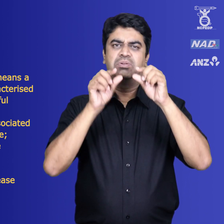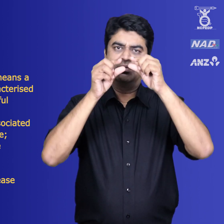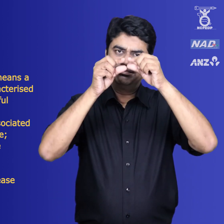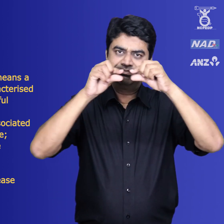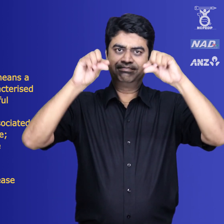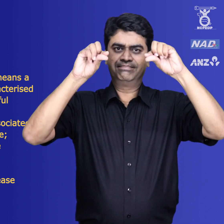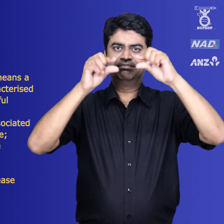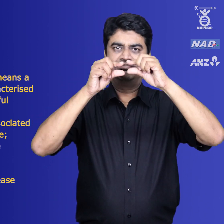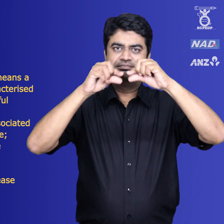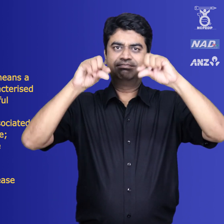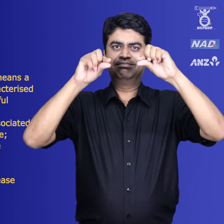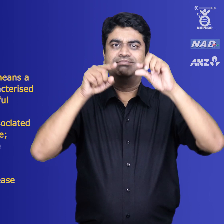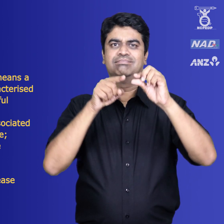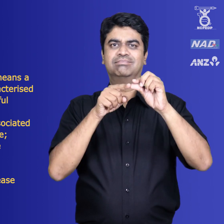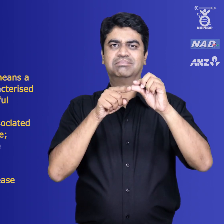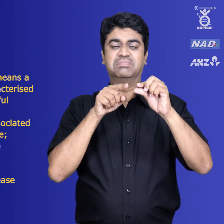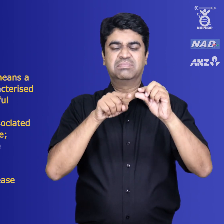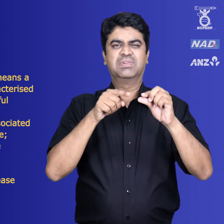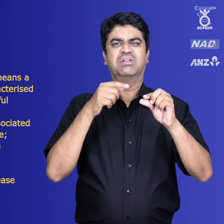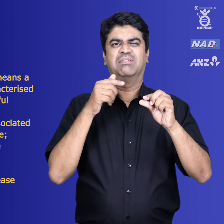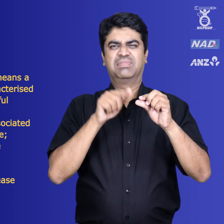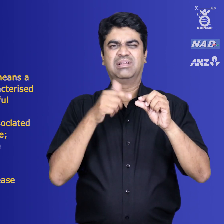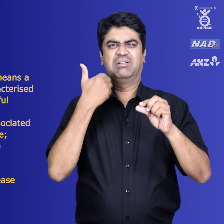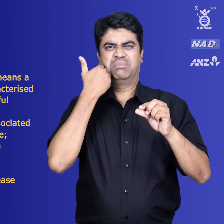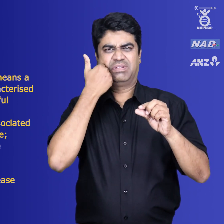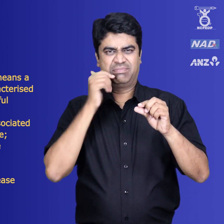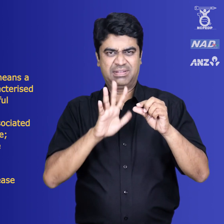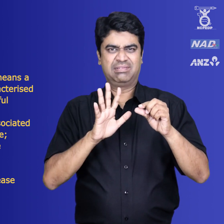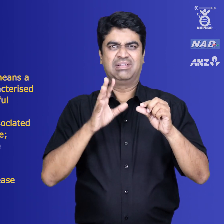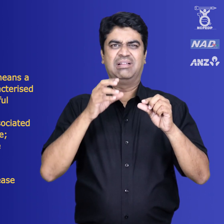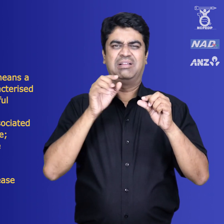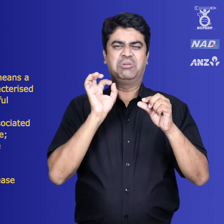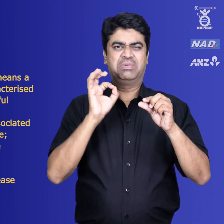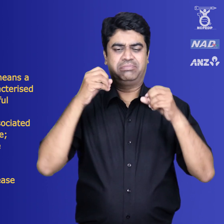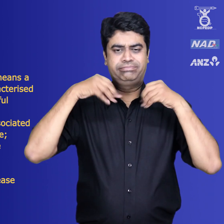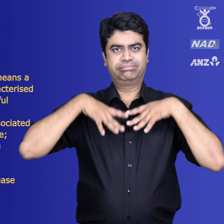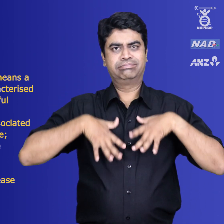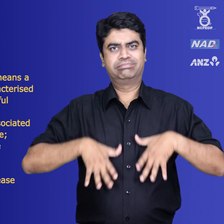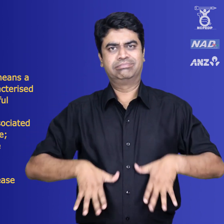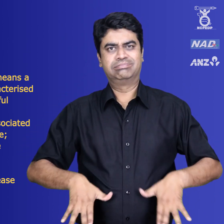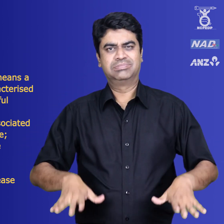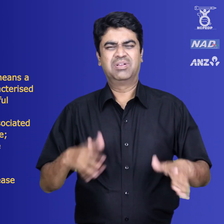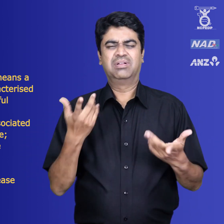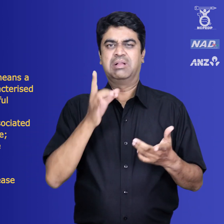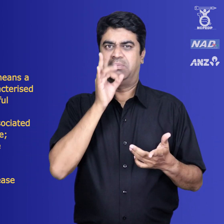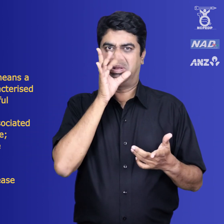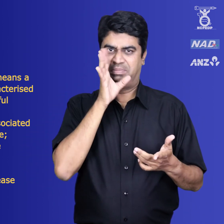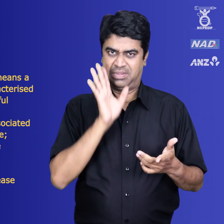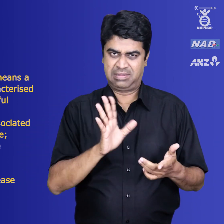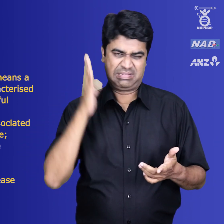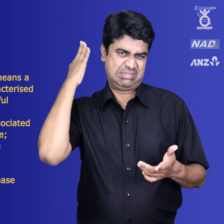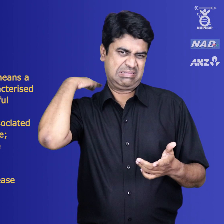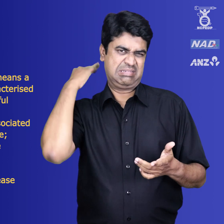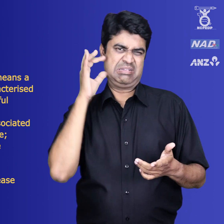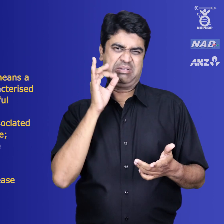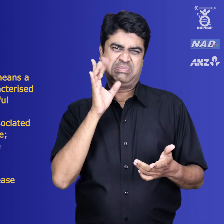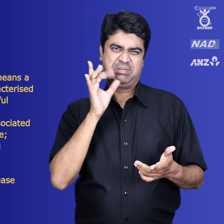anemia, painful events, and various complications due to associated tissue and organ